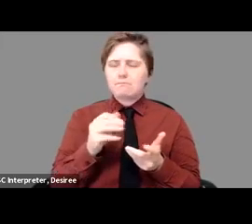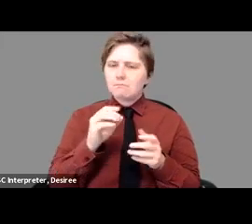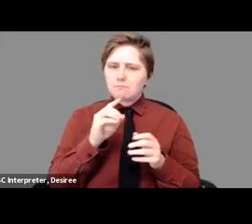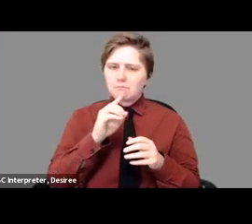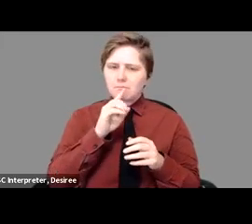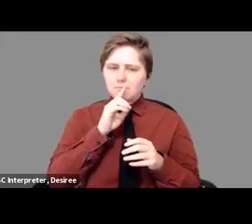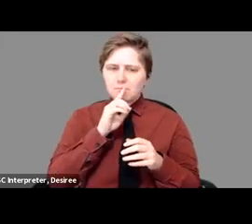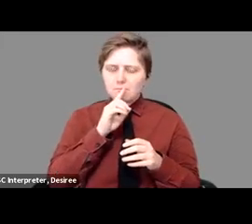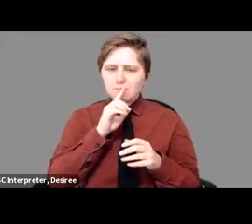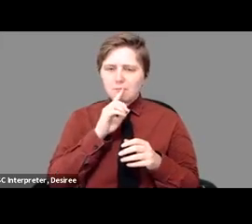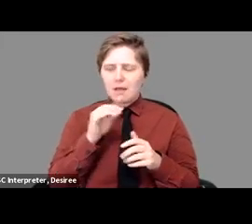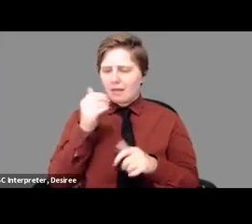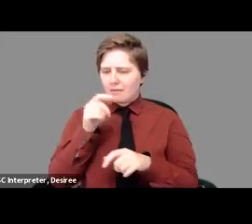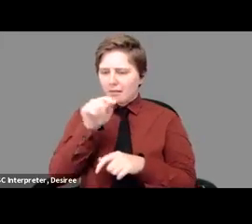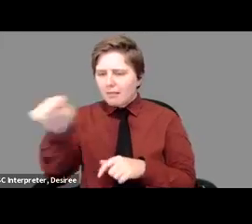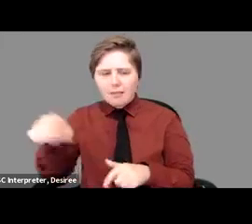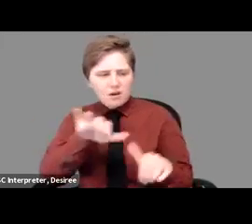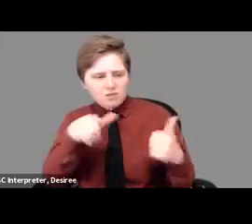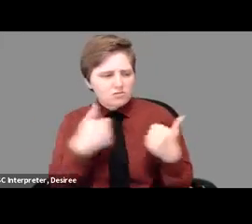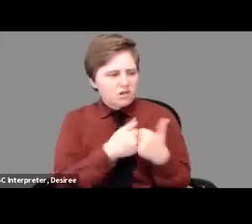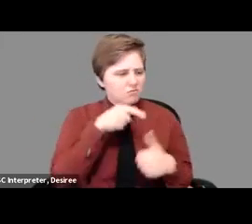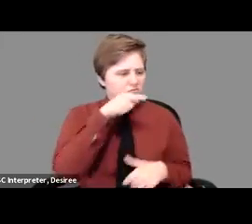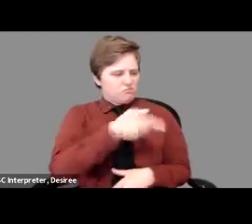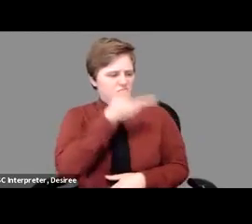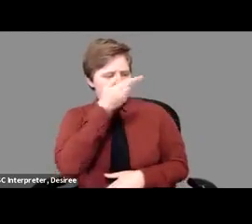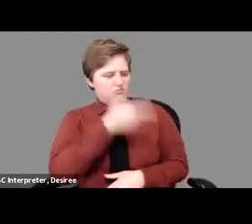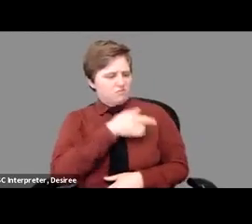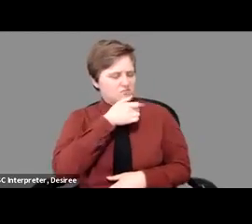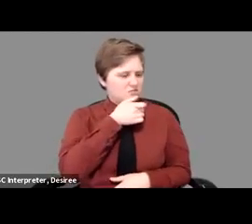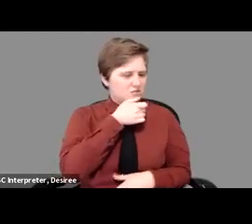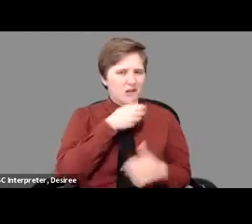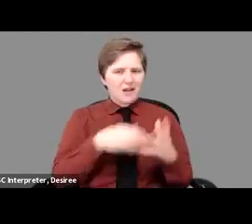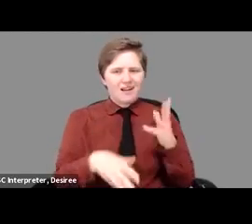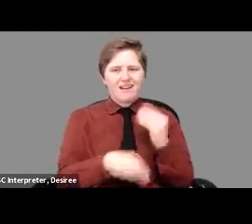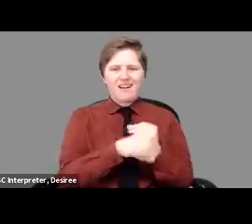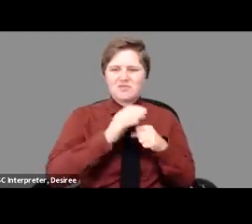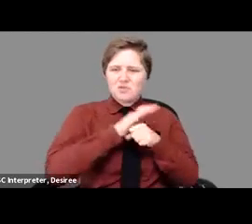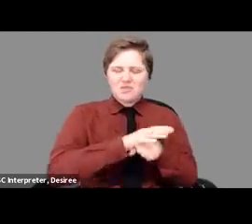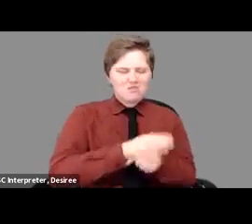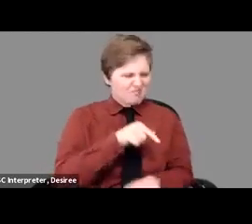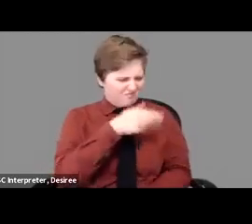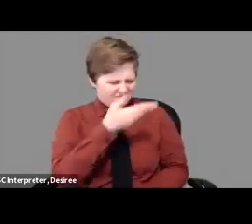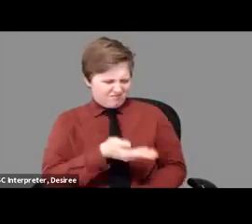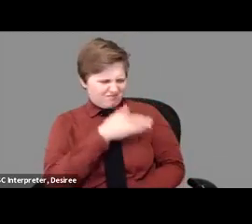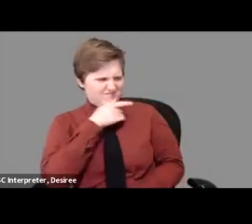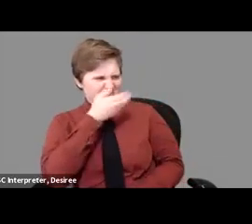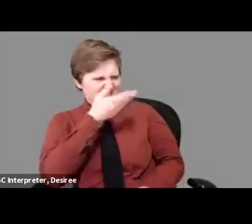challenge their identity and cause additional stress because of that.